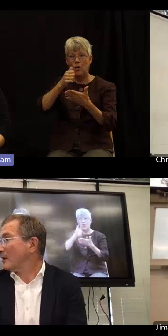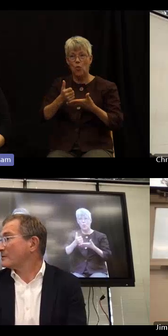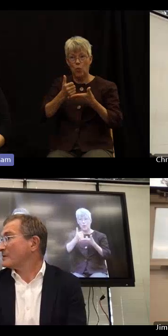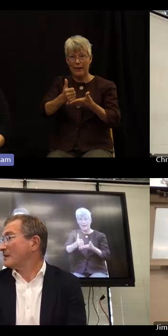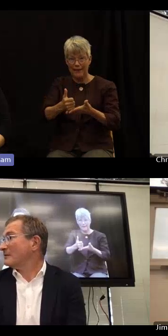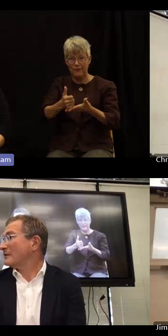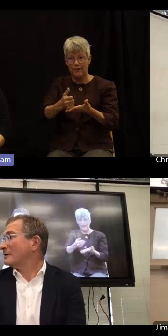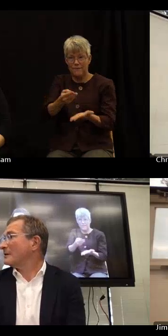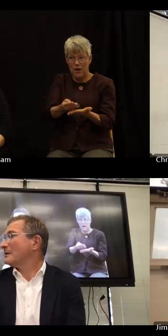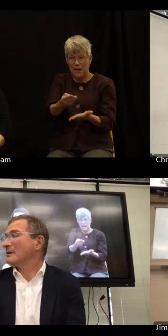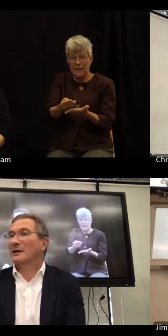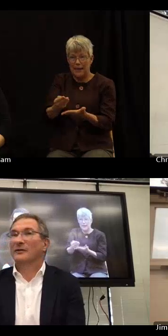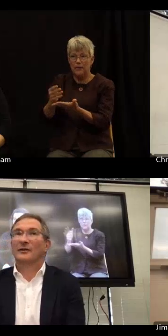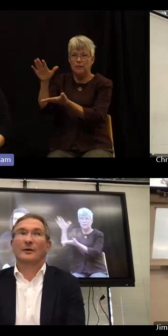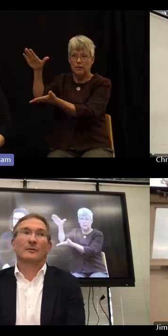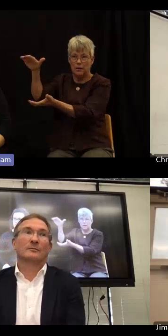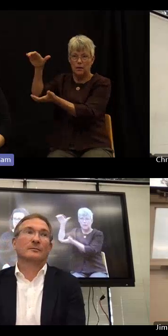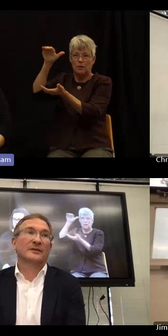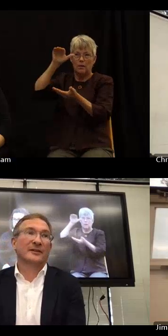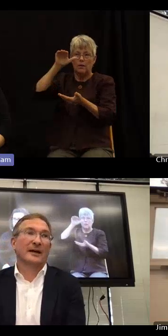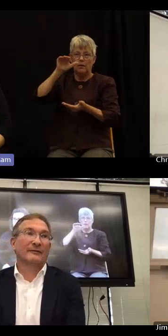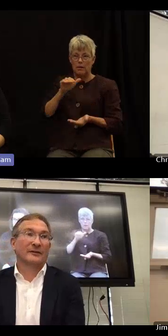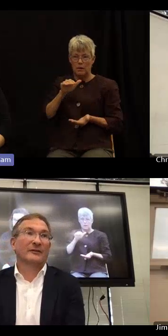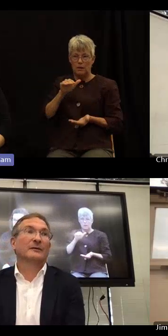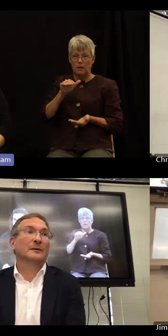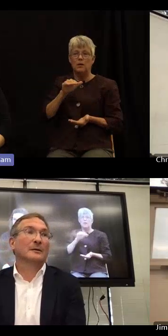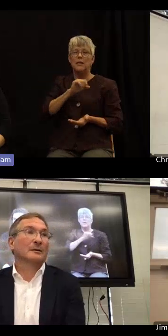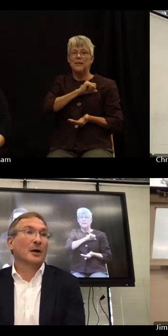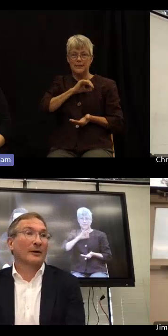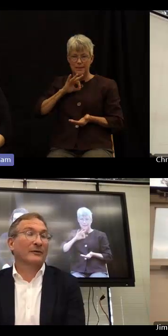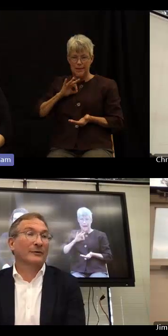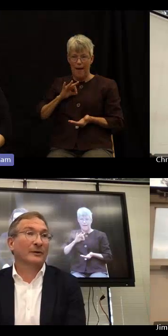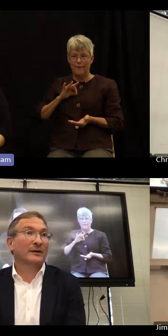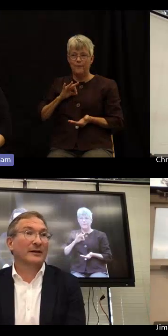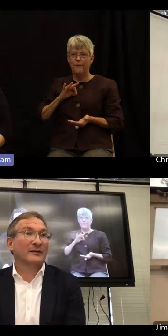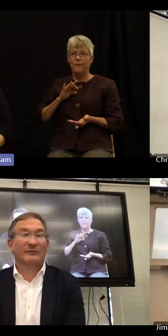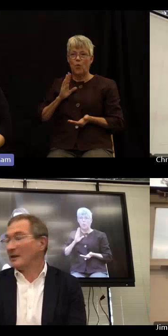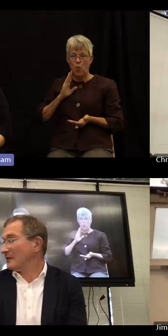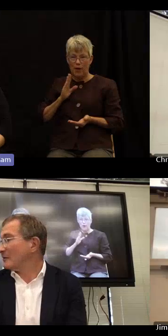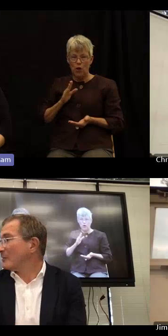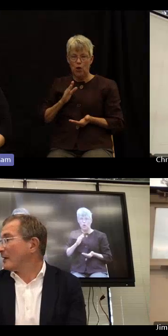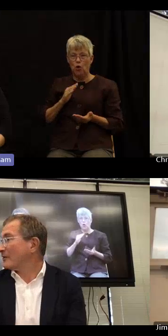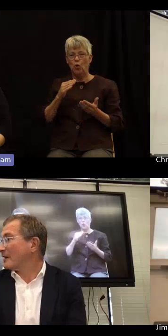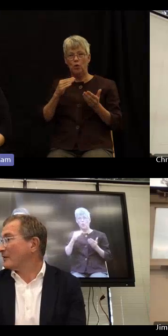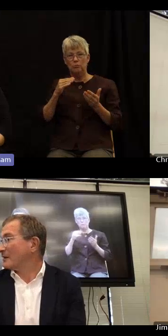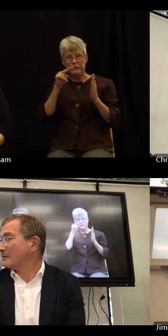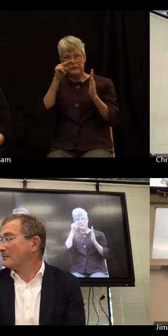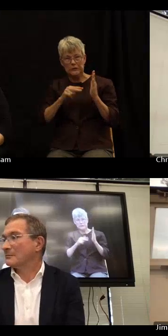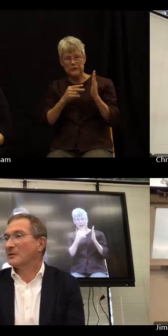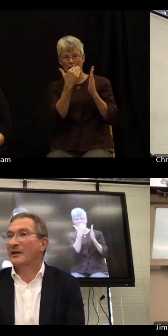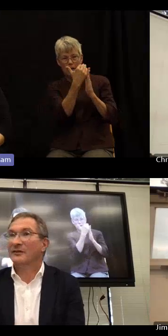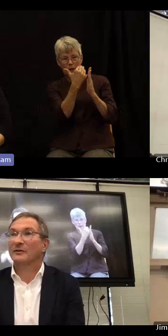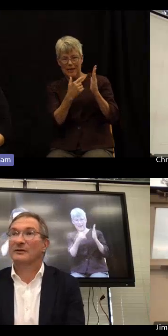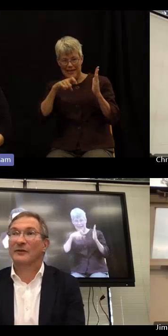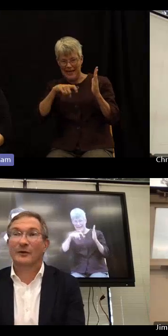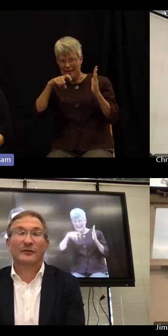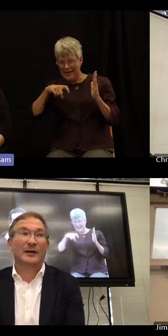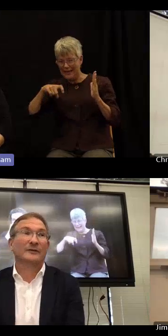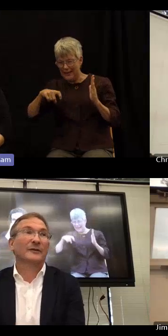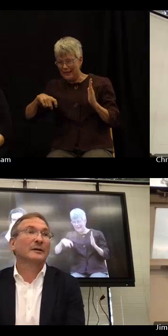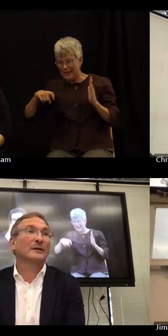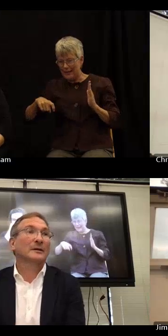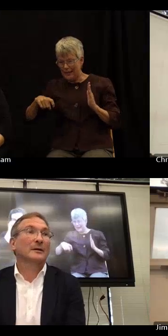that was received. And so the staff is going through the list of needs and prioritizing the best use of